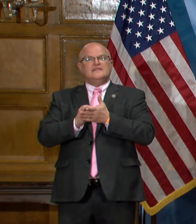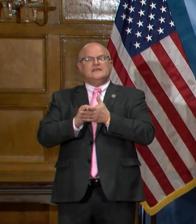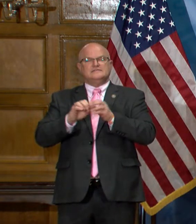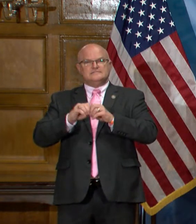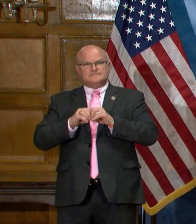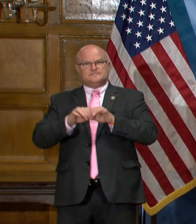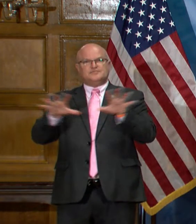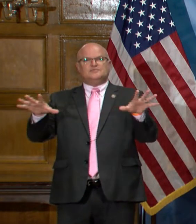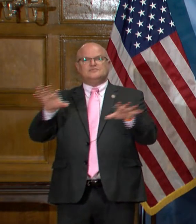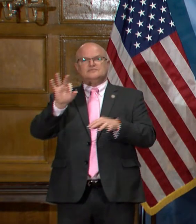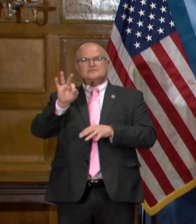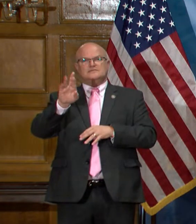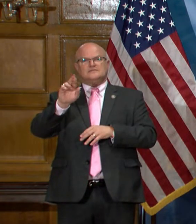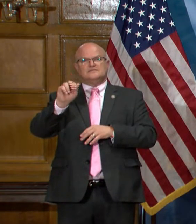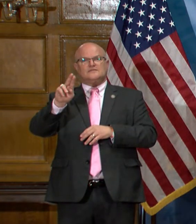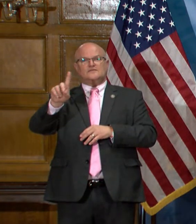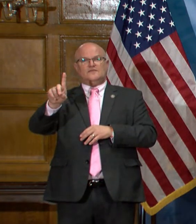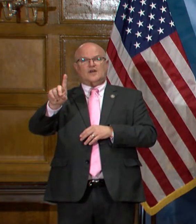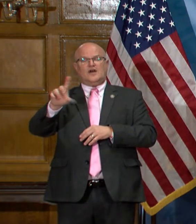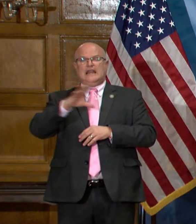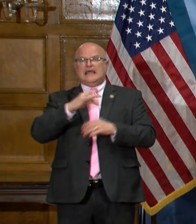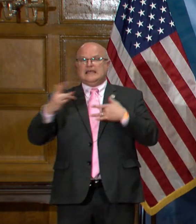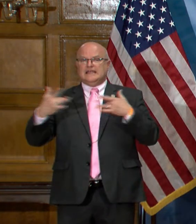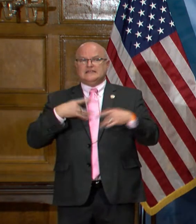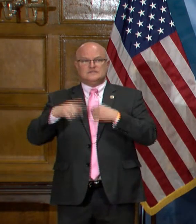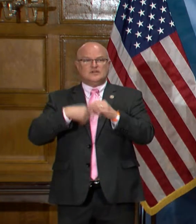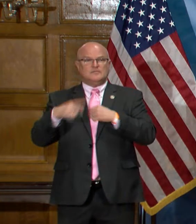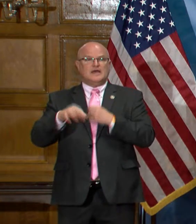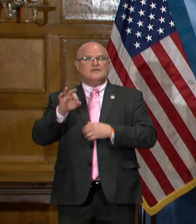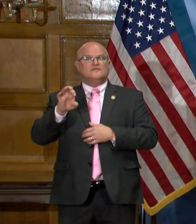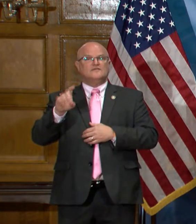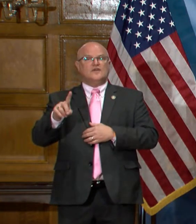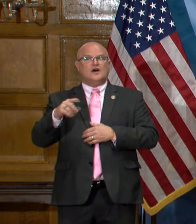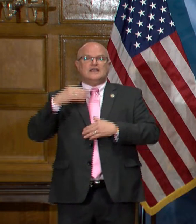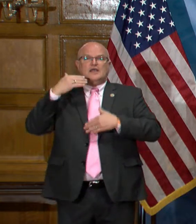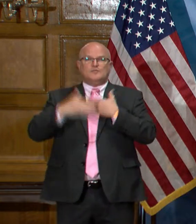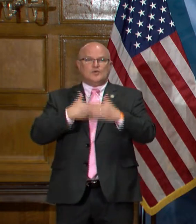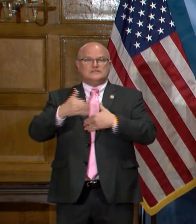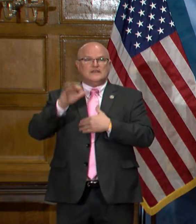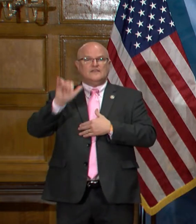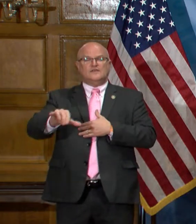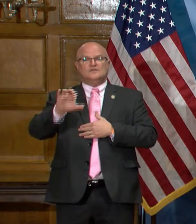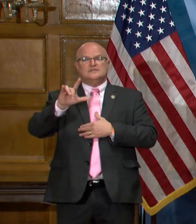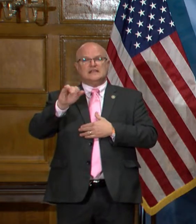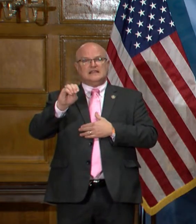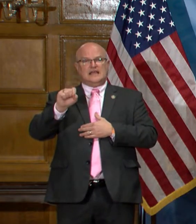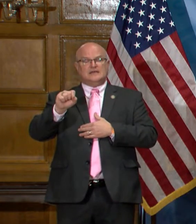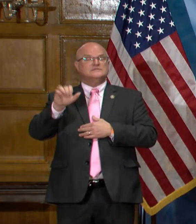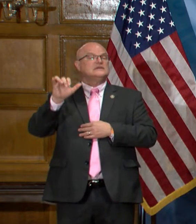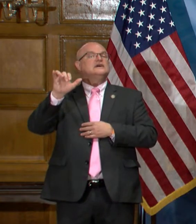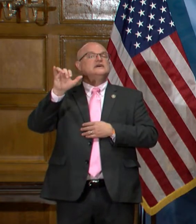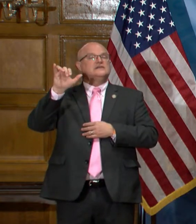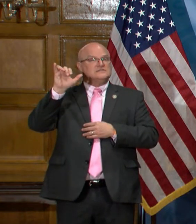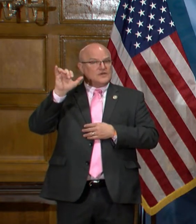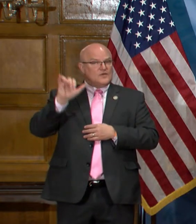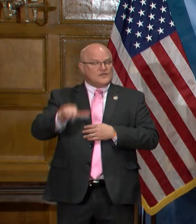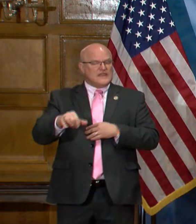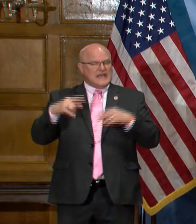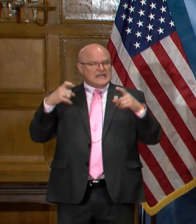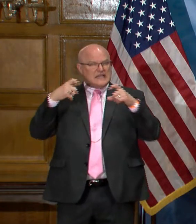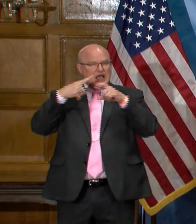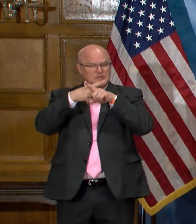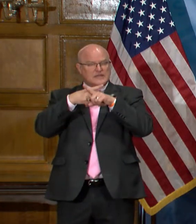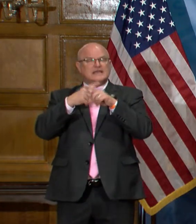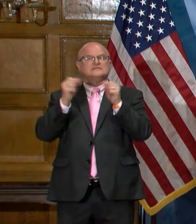outbreak of fraud and the concern about fraud in the processing of those claims. And so that complicates